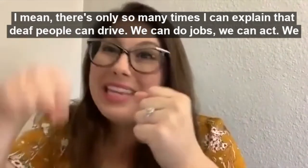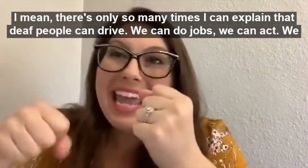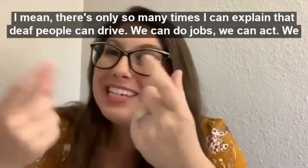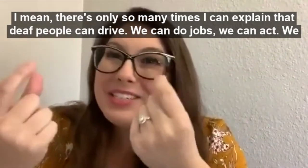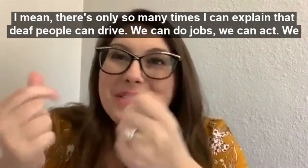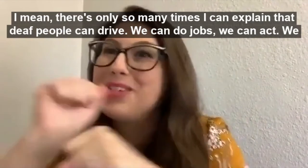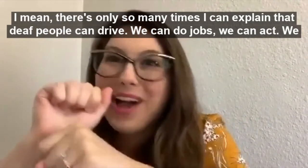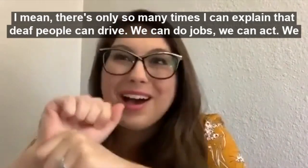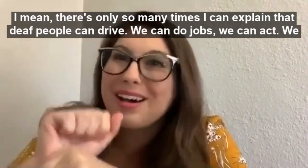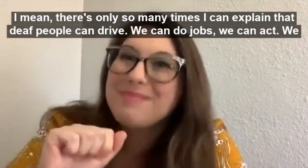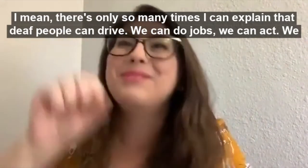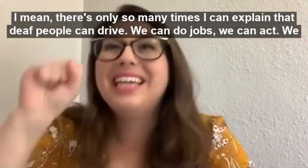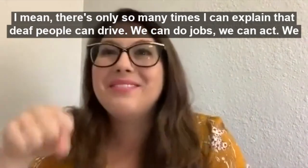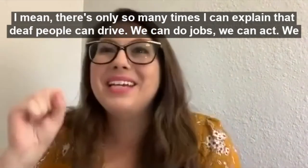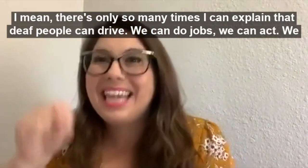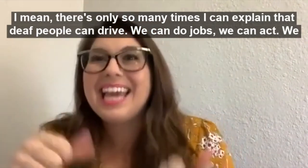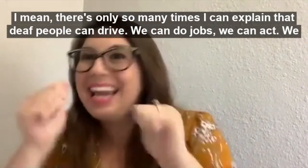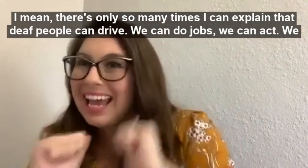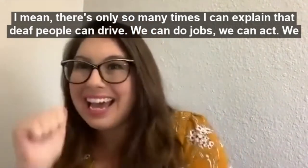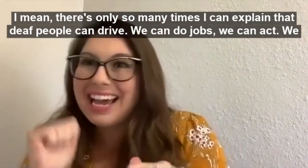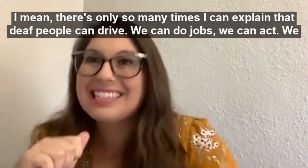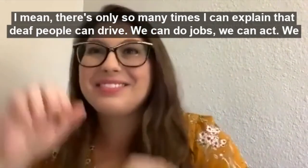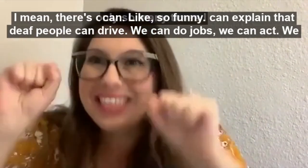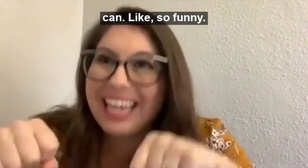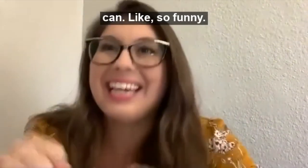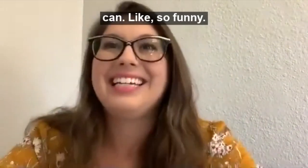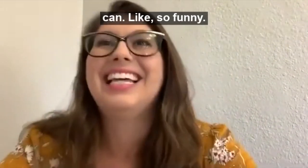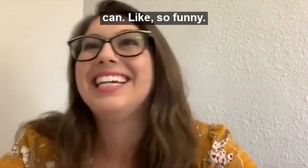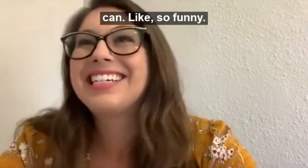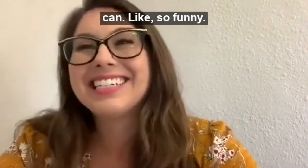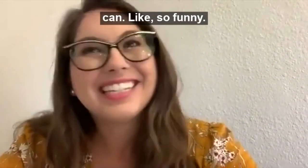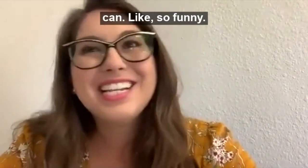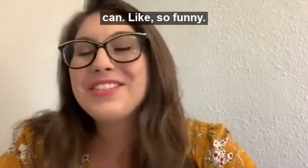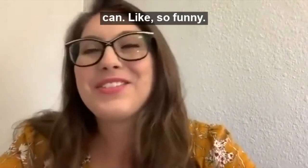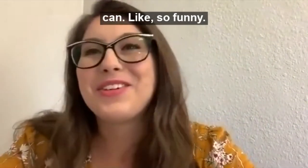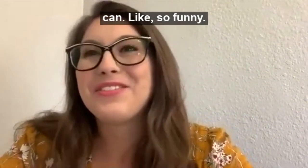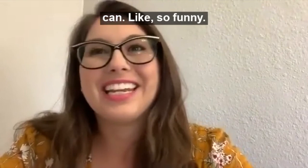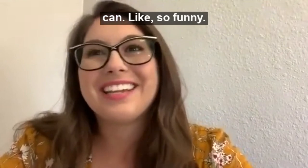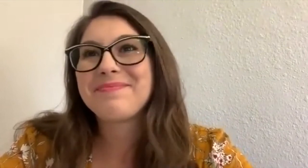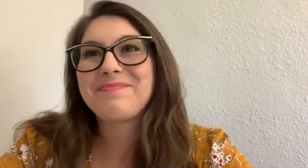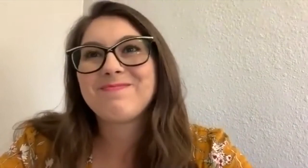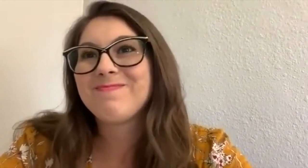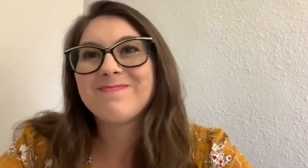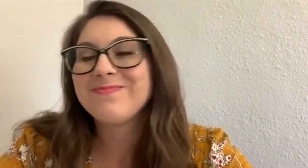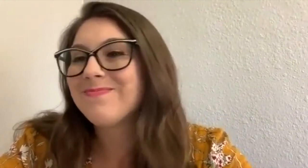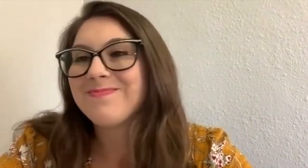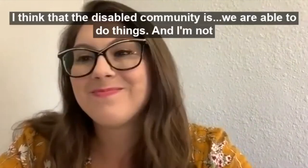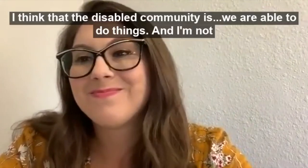can do jobs. We can act. We can, like, so funny. I